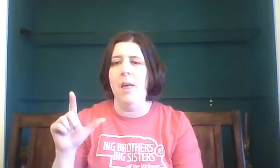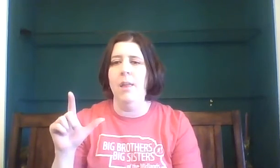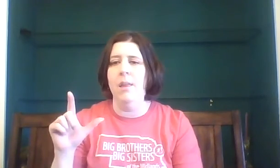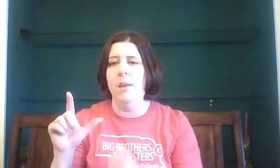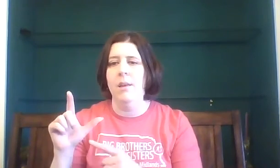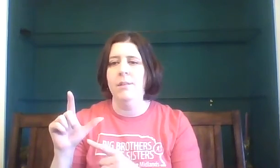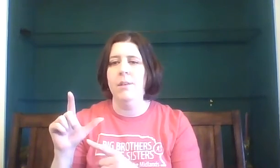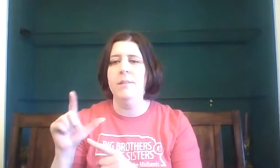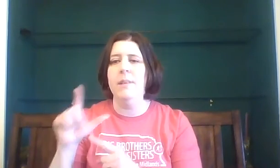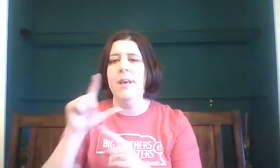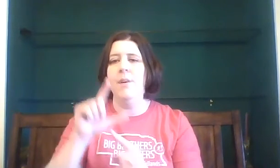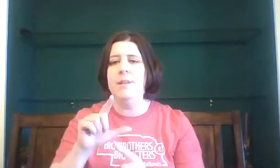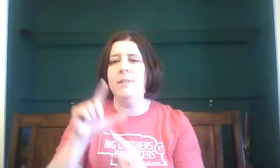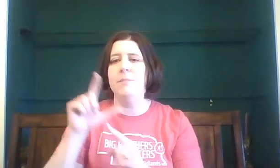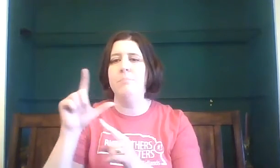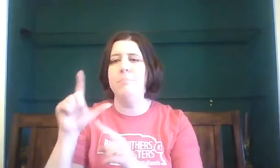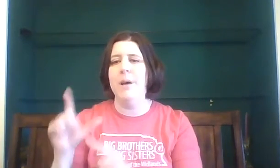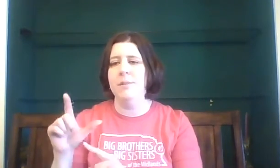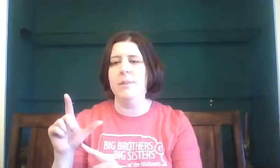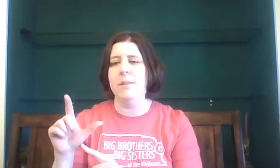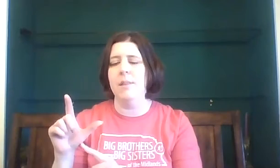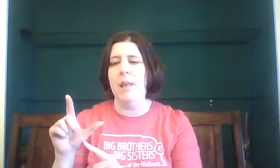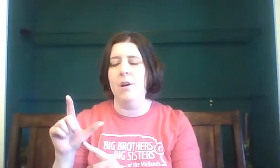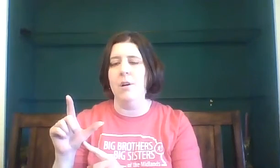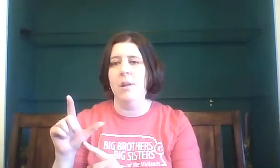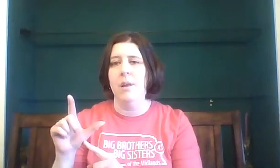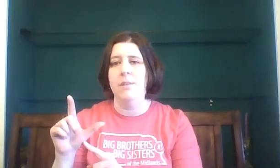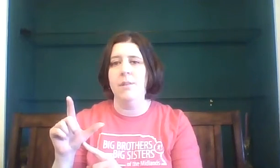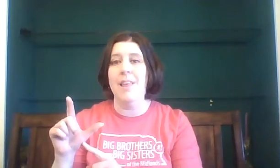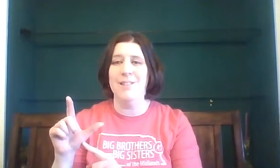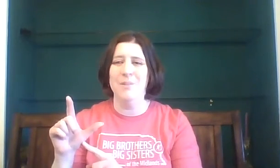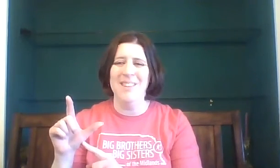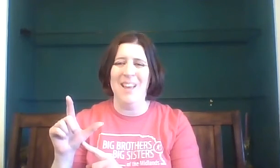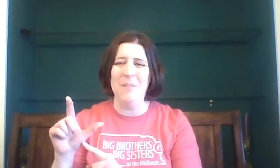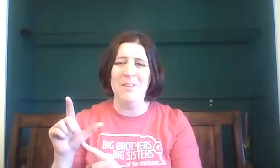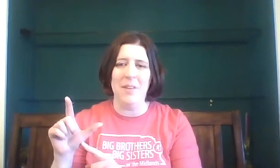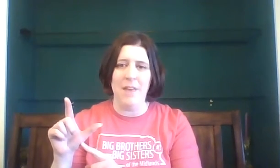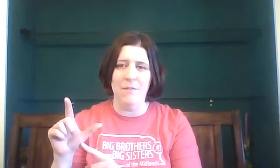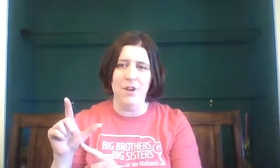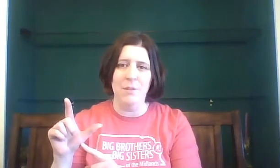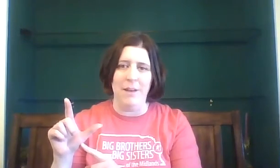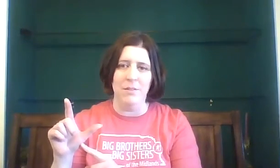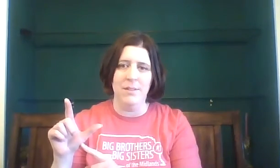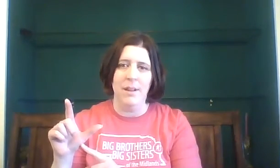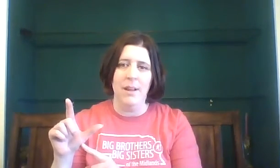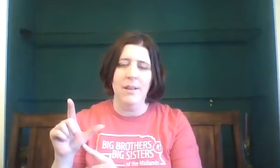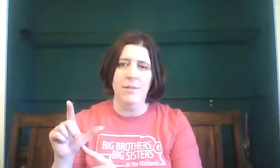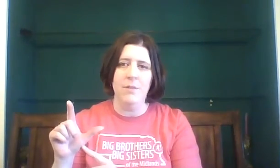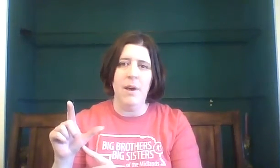H-A-L-L. So you see how I just bounced the letter. So that's the one time it's okay for you to bounce, is if you have